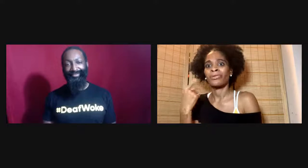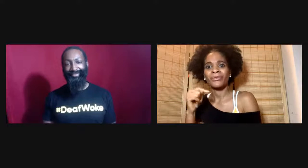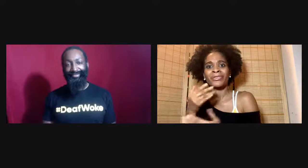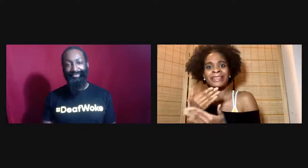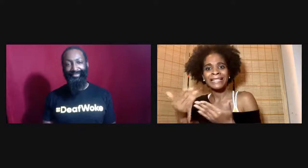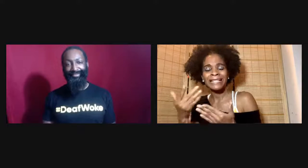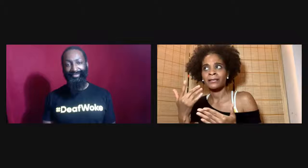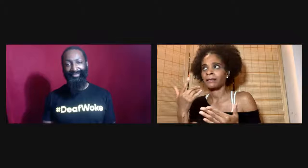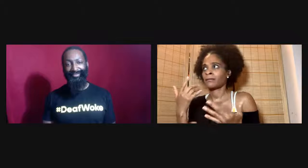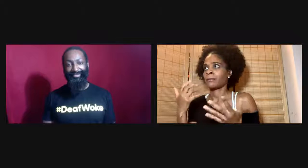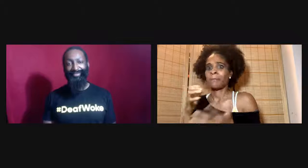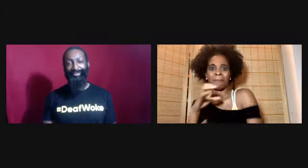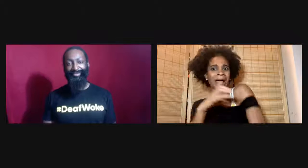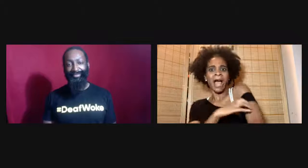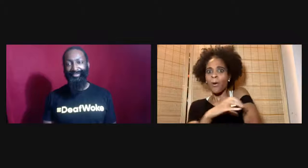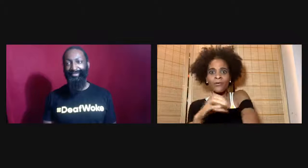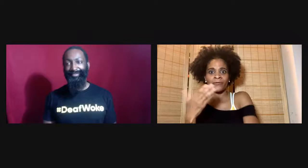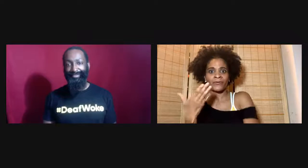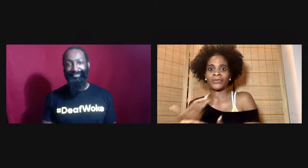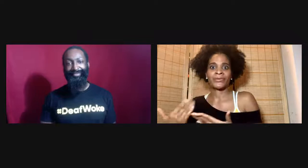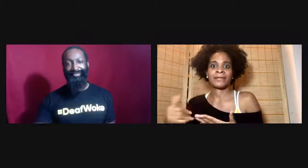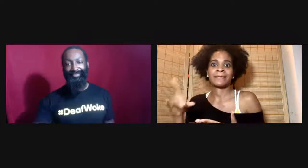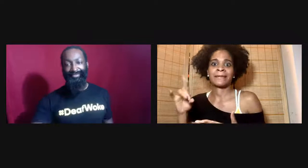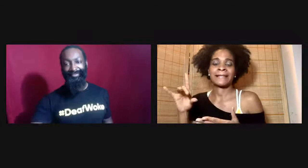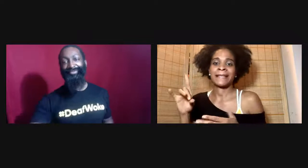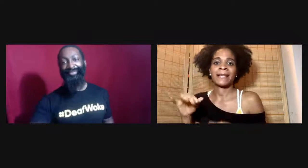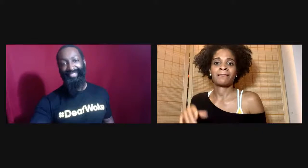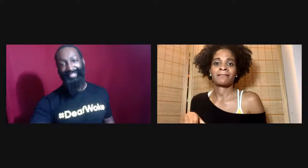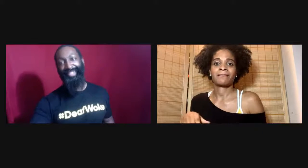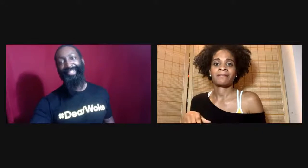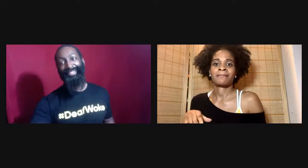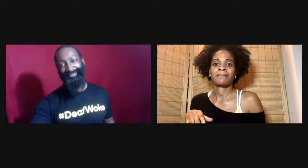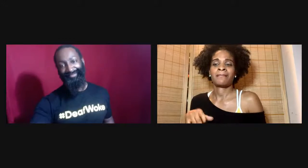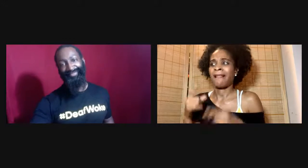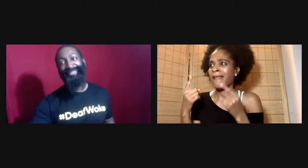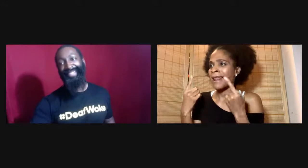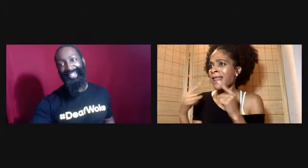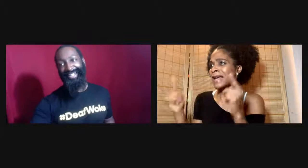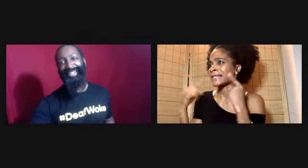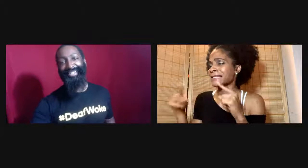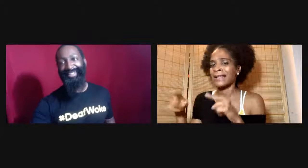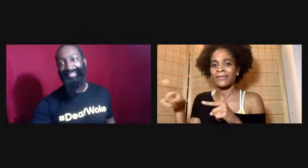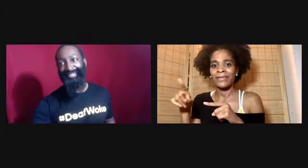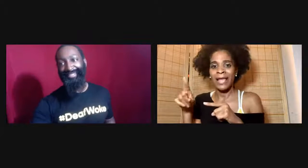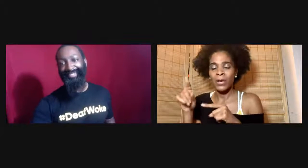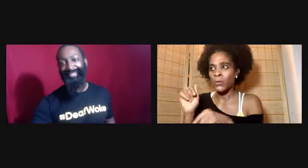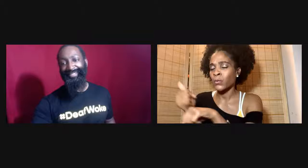You know, our ancestors, you know, some of us, we are descendants of slaves, and